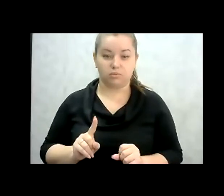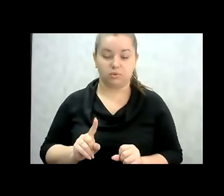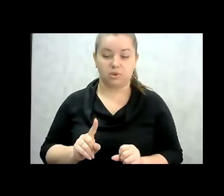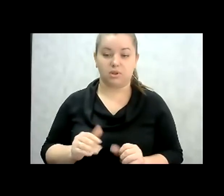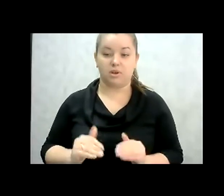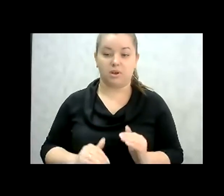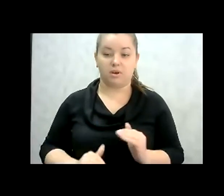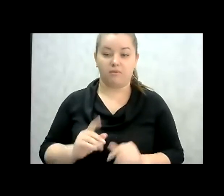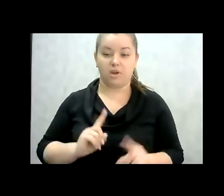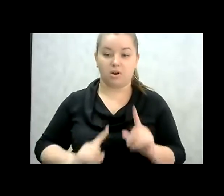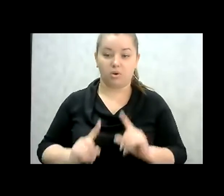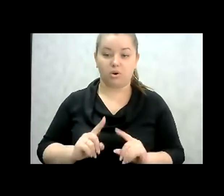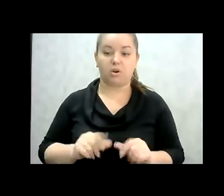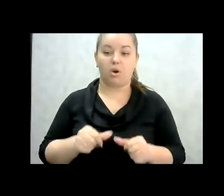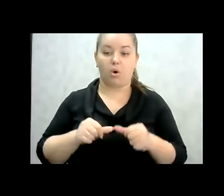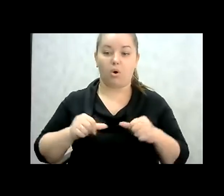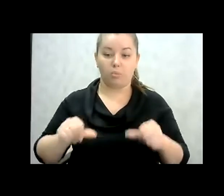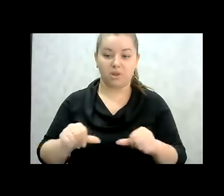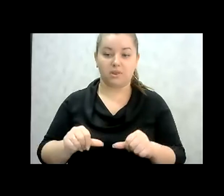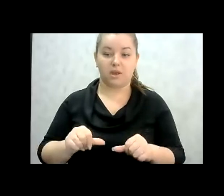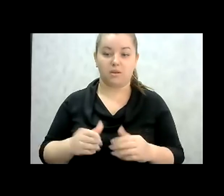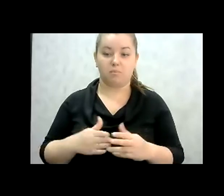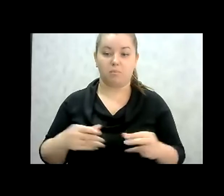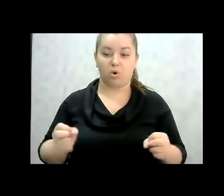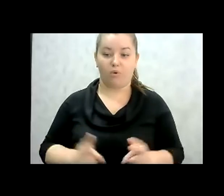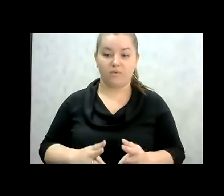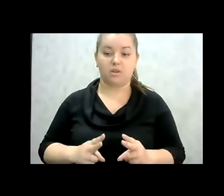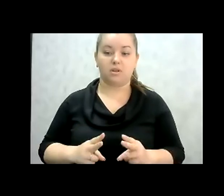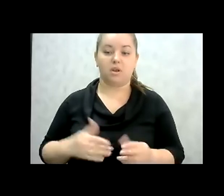Our conference is also important,